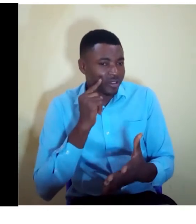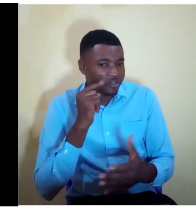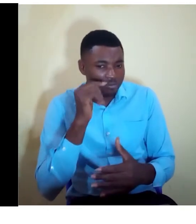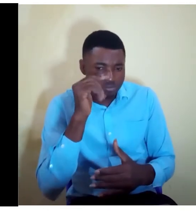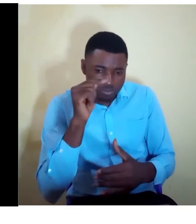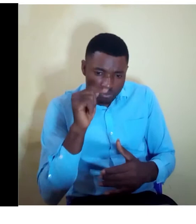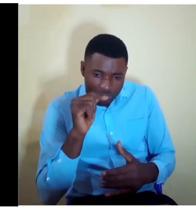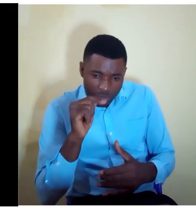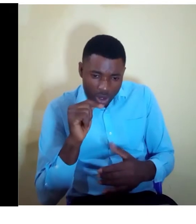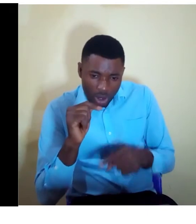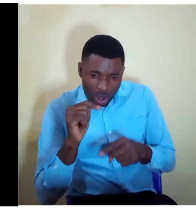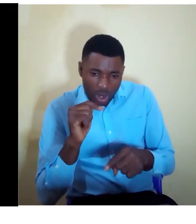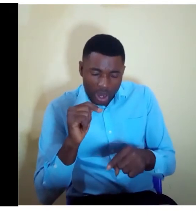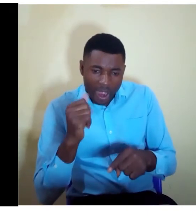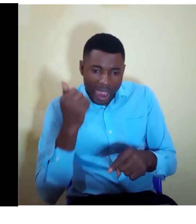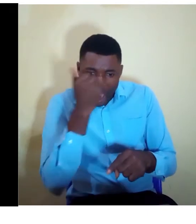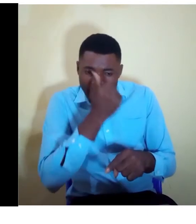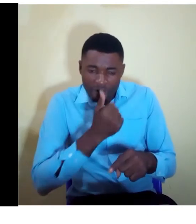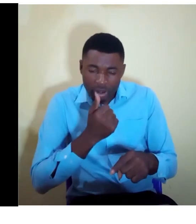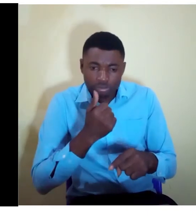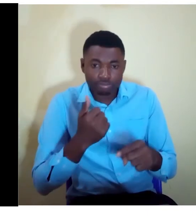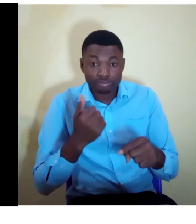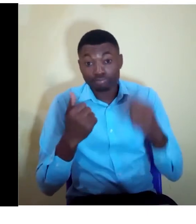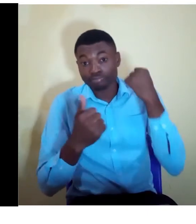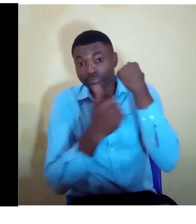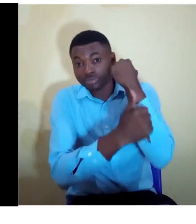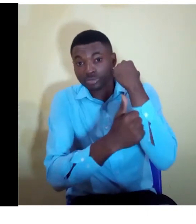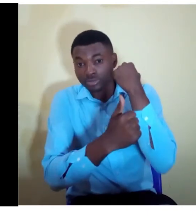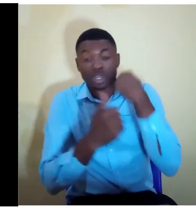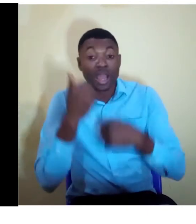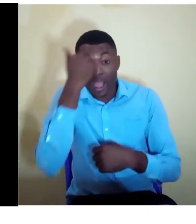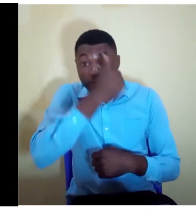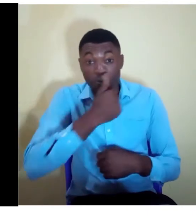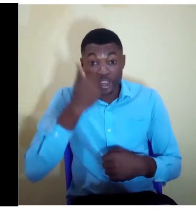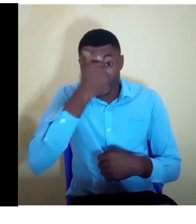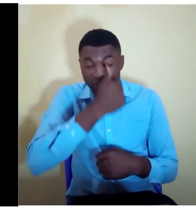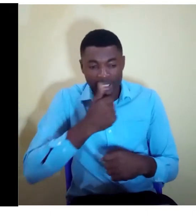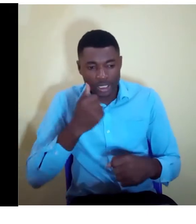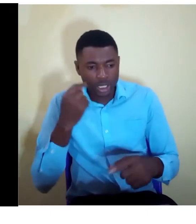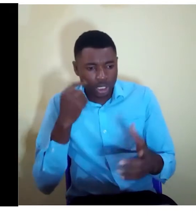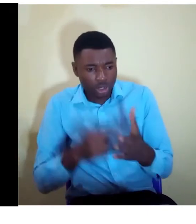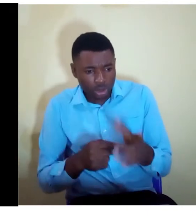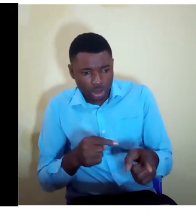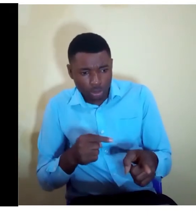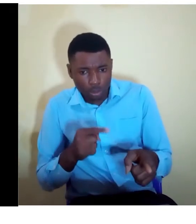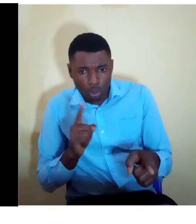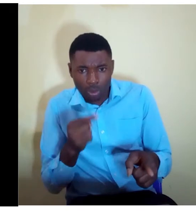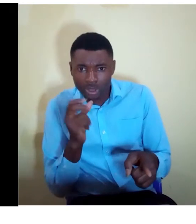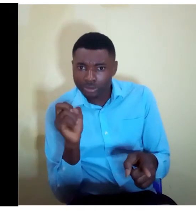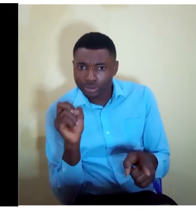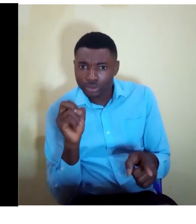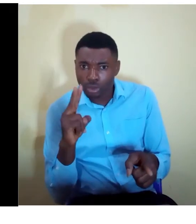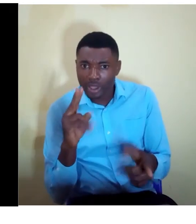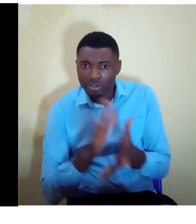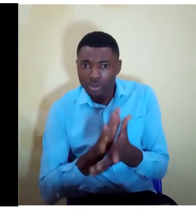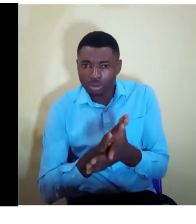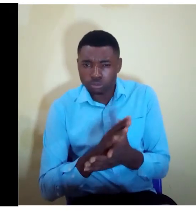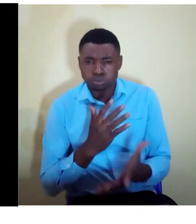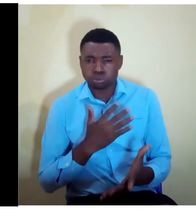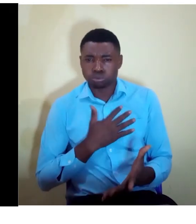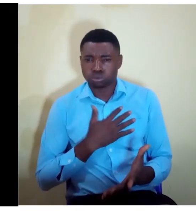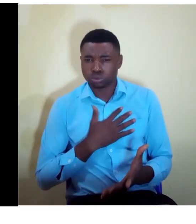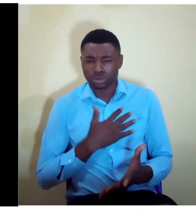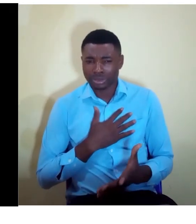12 in all of Africa. I was really moved by this vast educational and spiritual